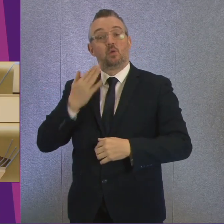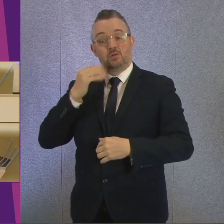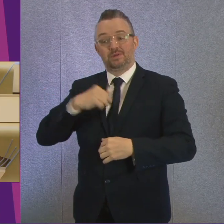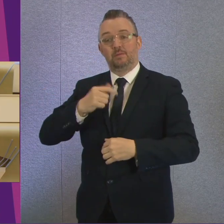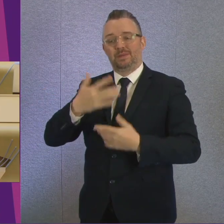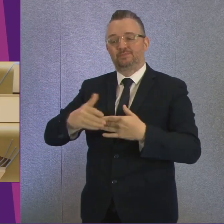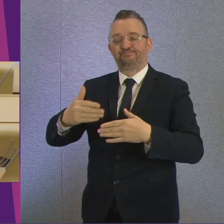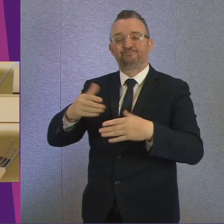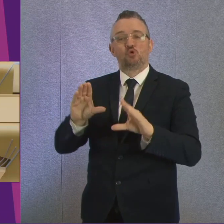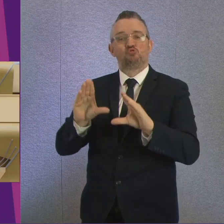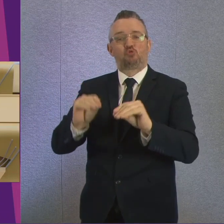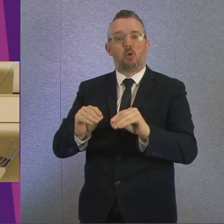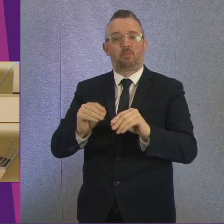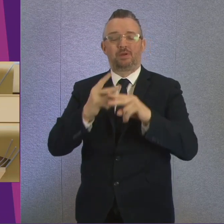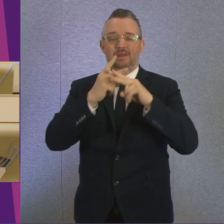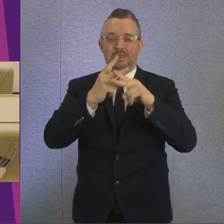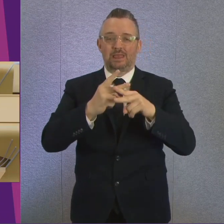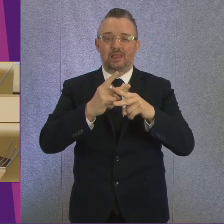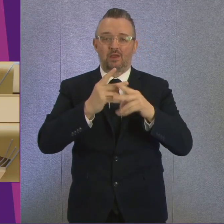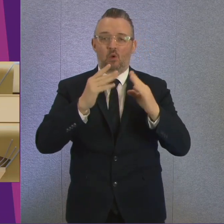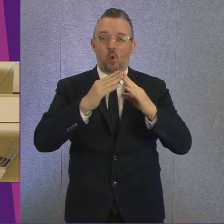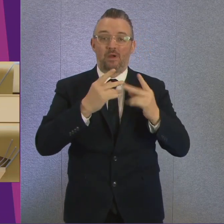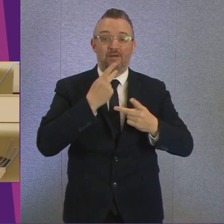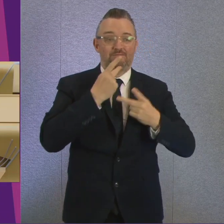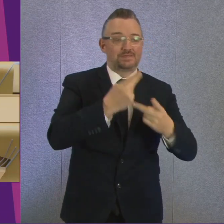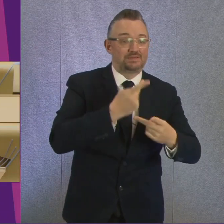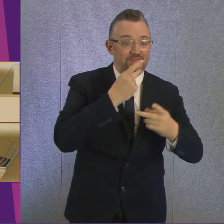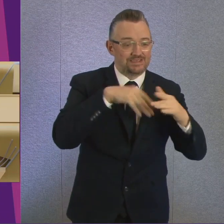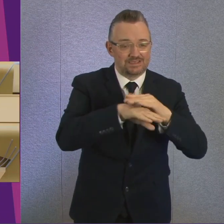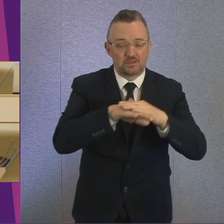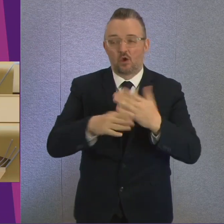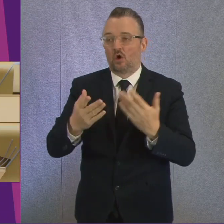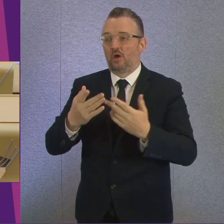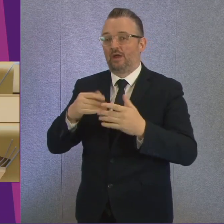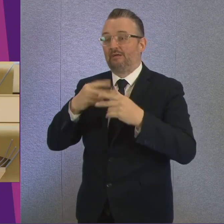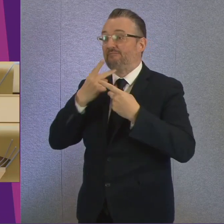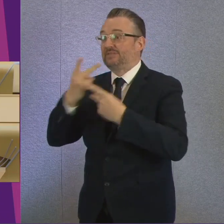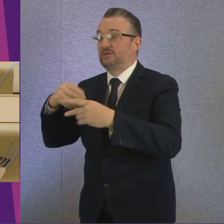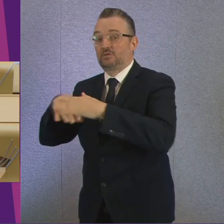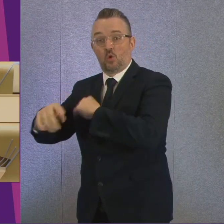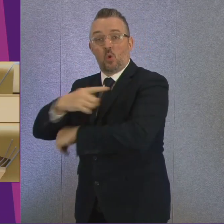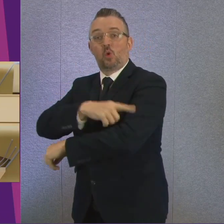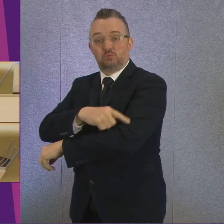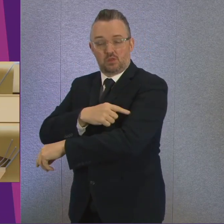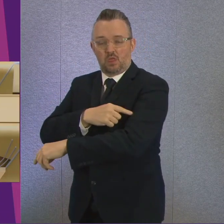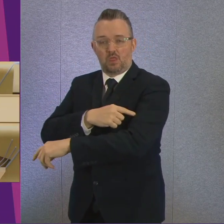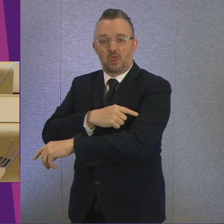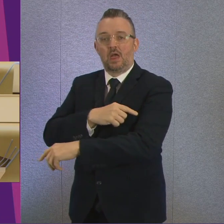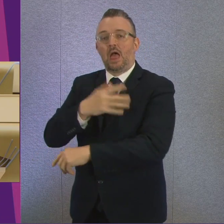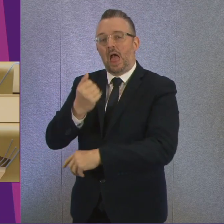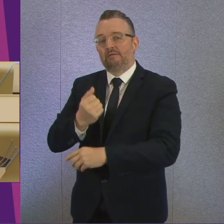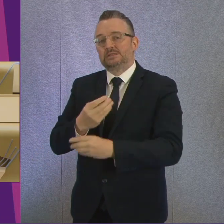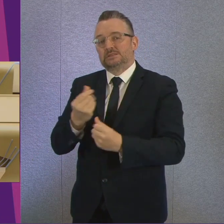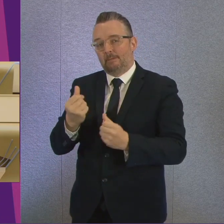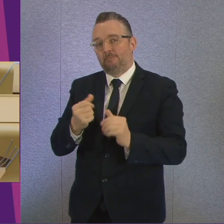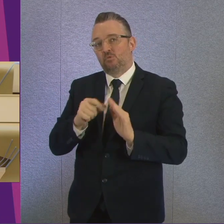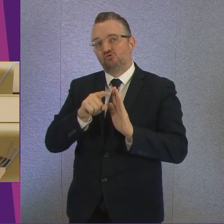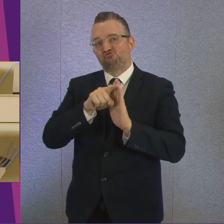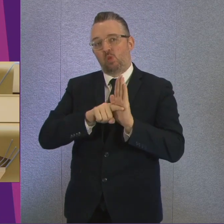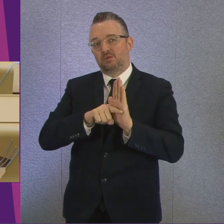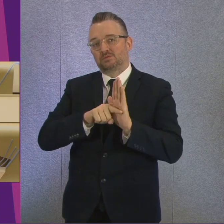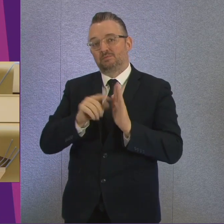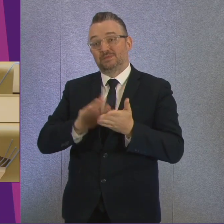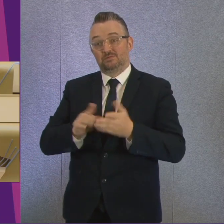visiting at care homes and in hospitals and other settings had a number of exemptions, and one of those